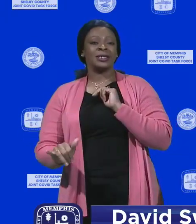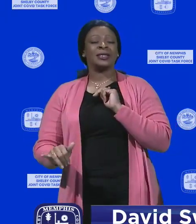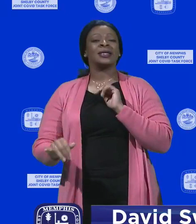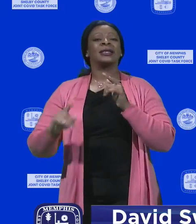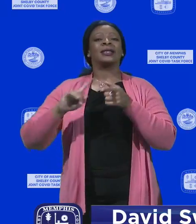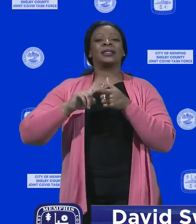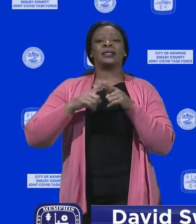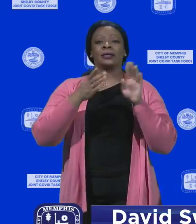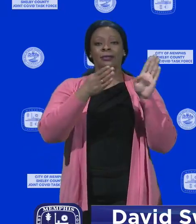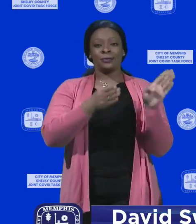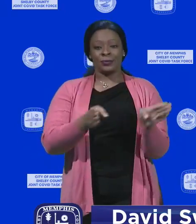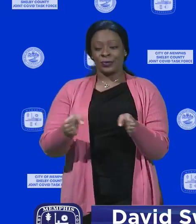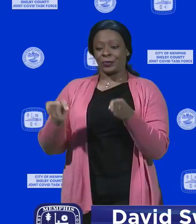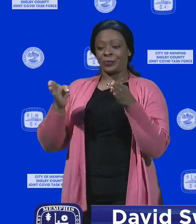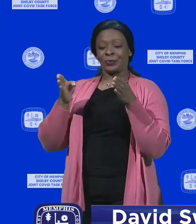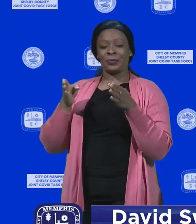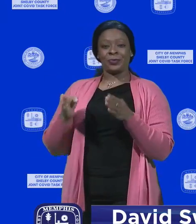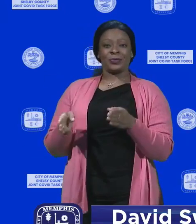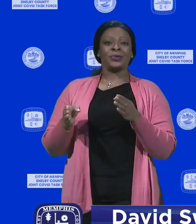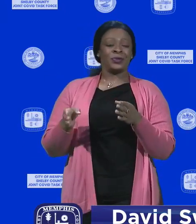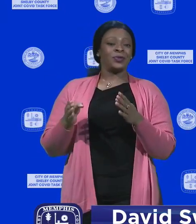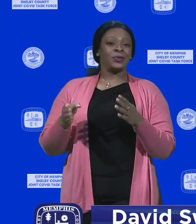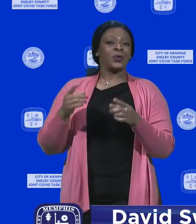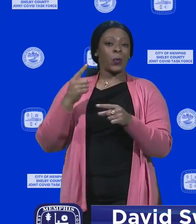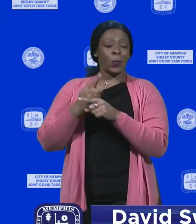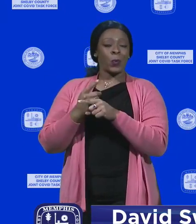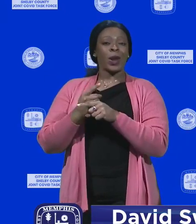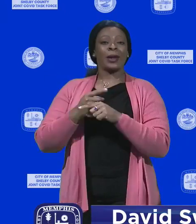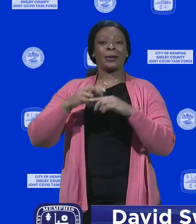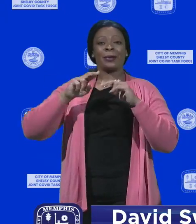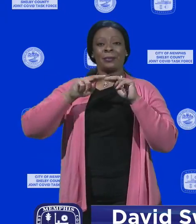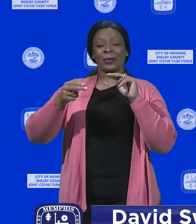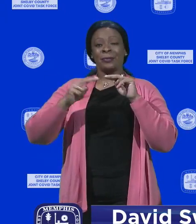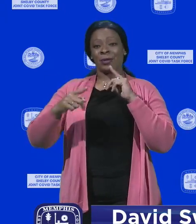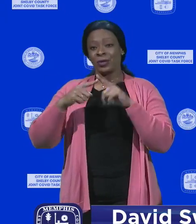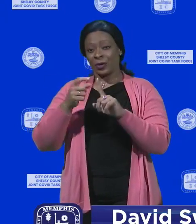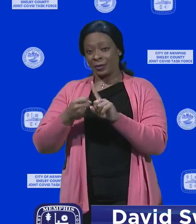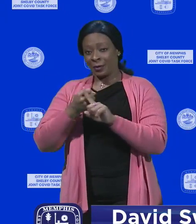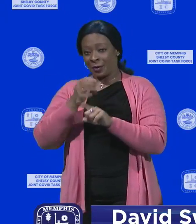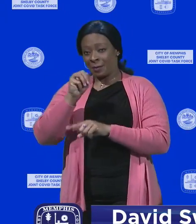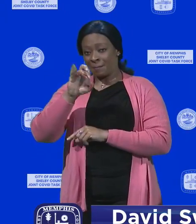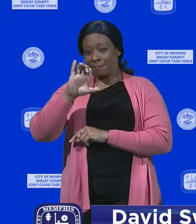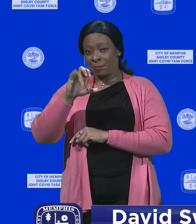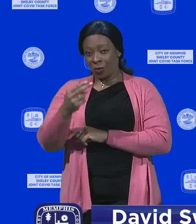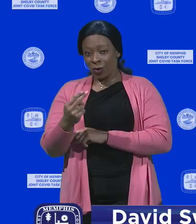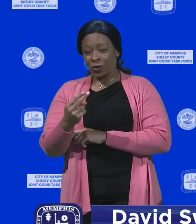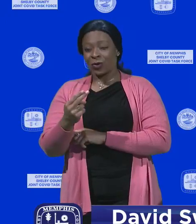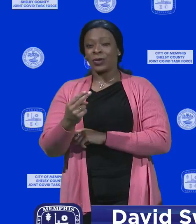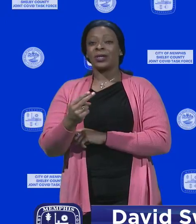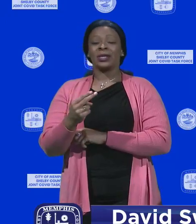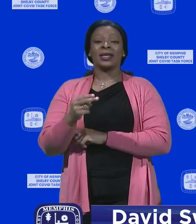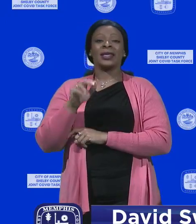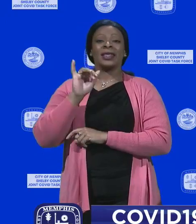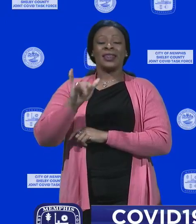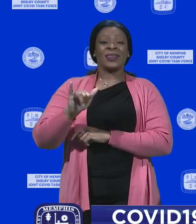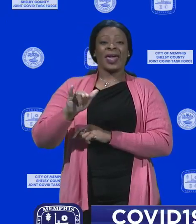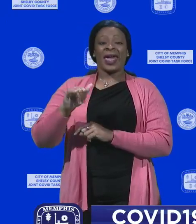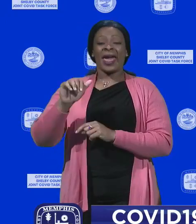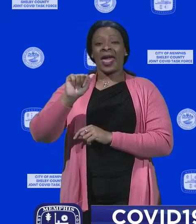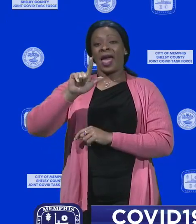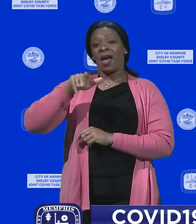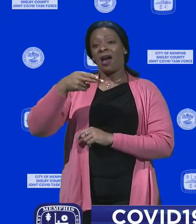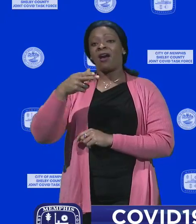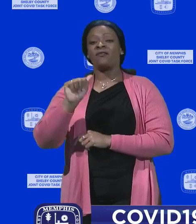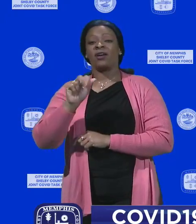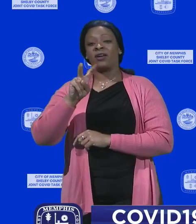headed into, we were going in the right direction until March, and then the Alpha variant arrived. So